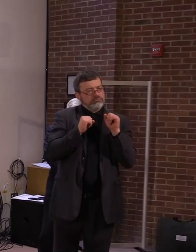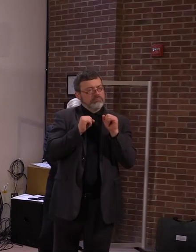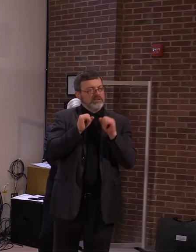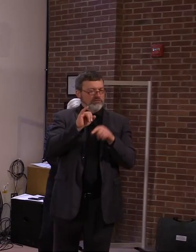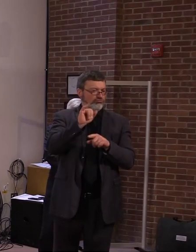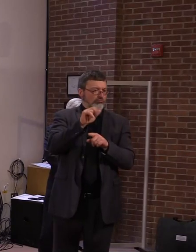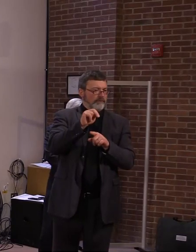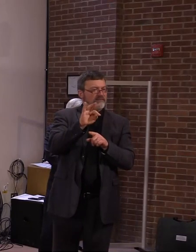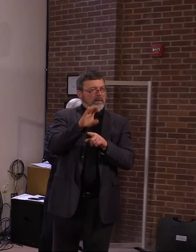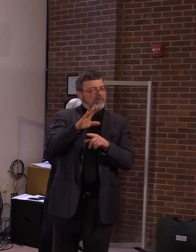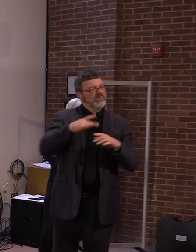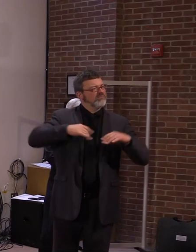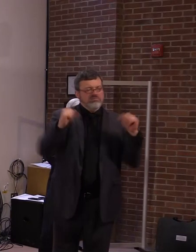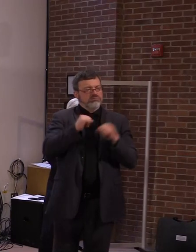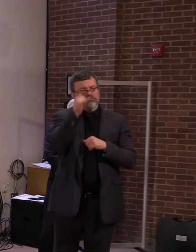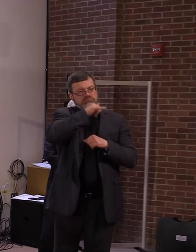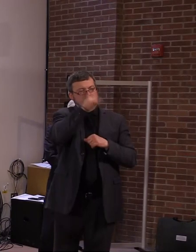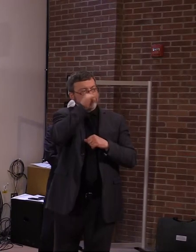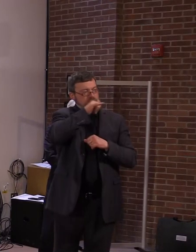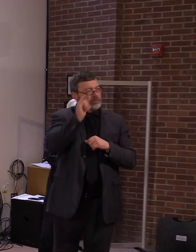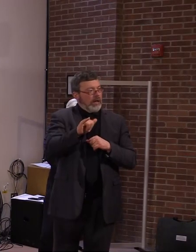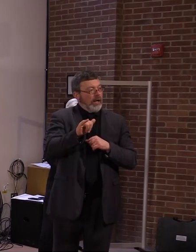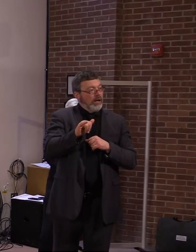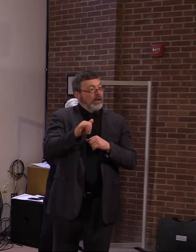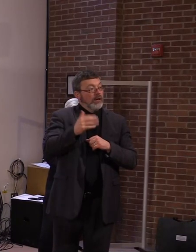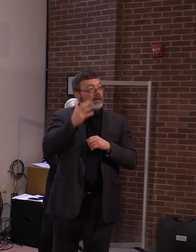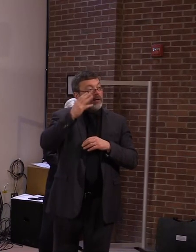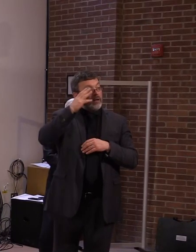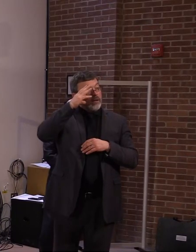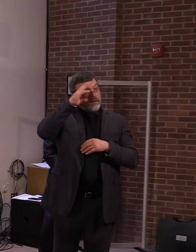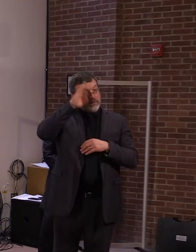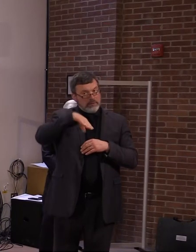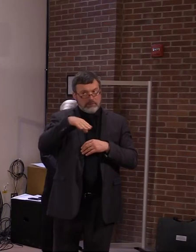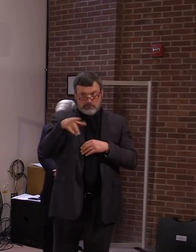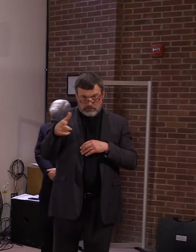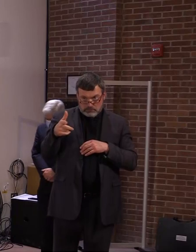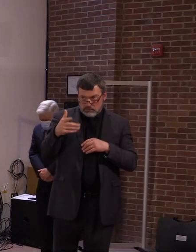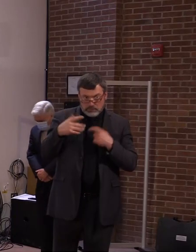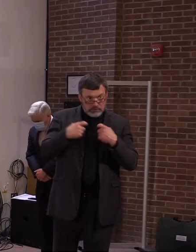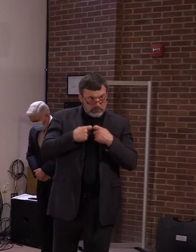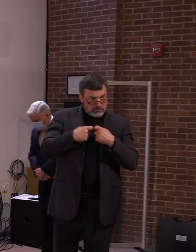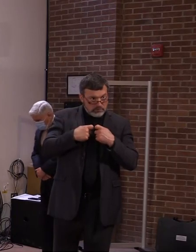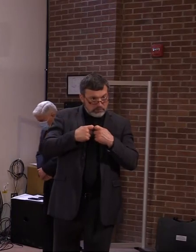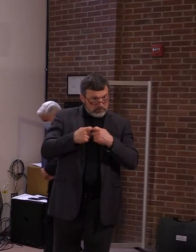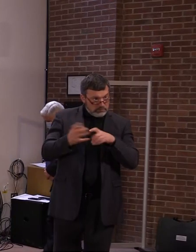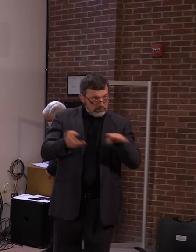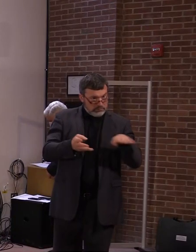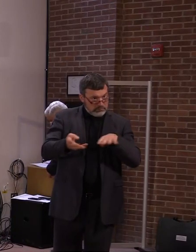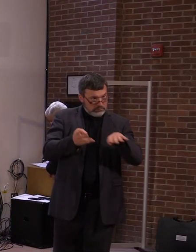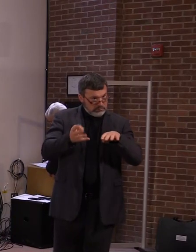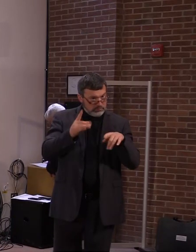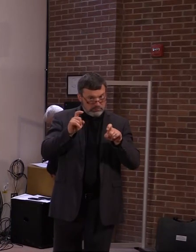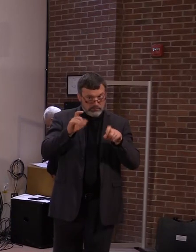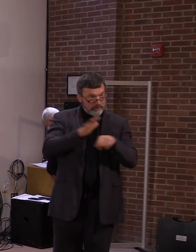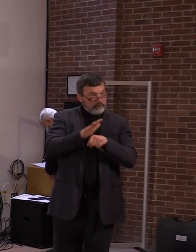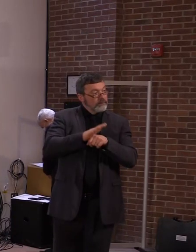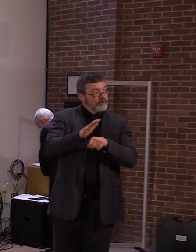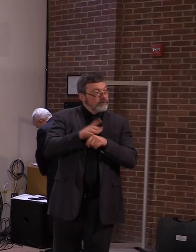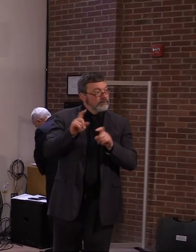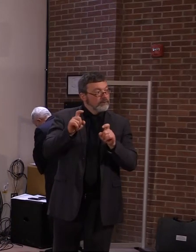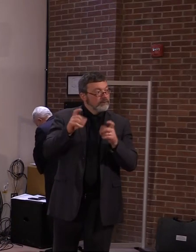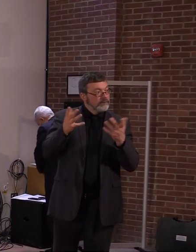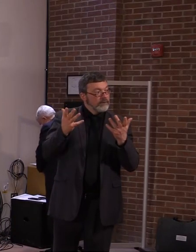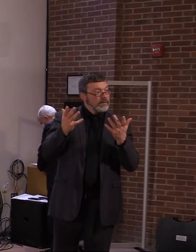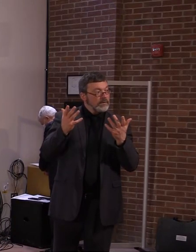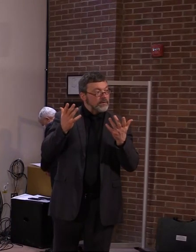enough electricity in the grid. And they talked about offshore wind and hydrogen are way far off